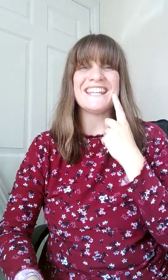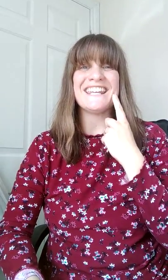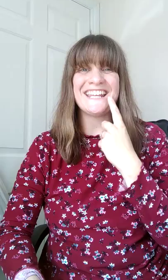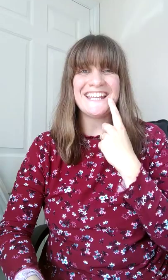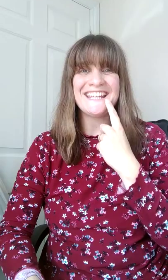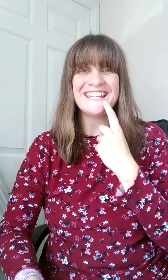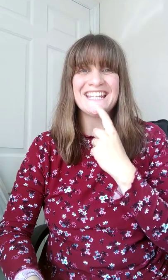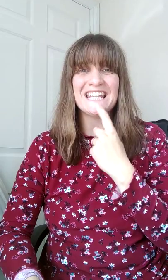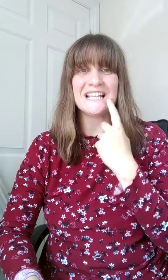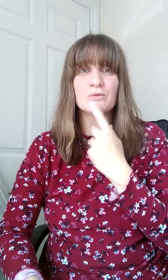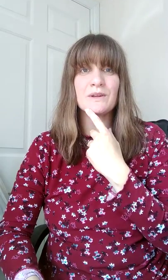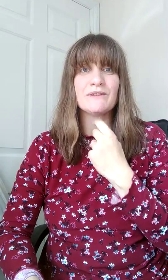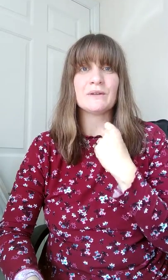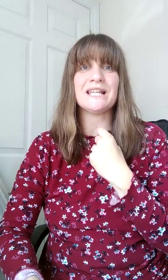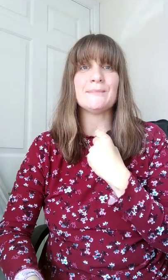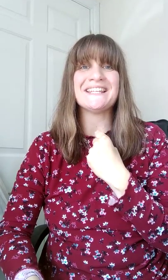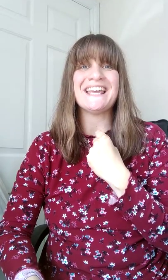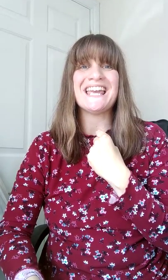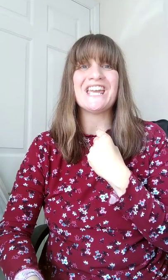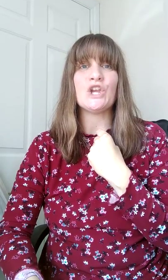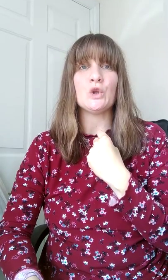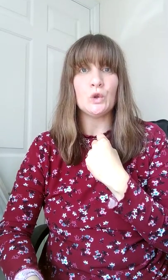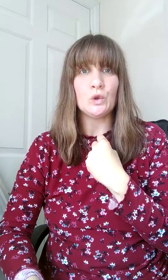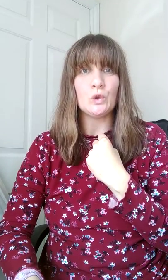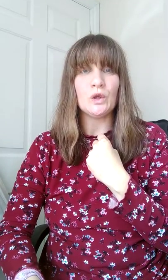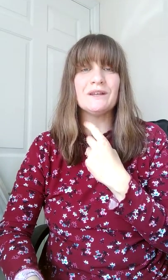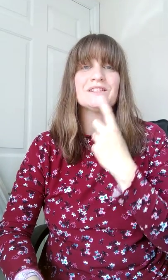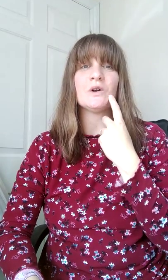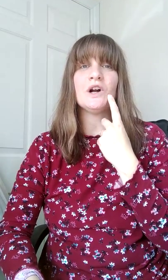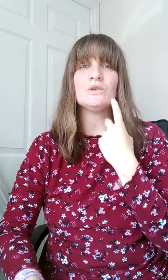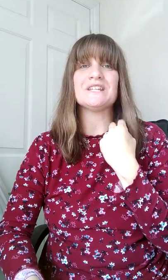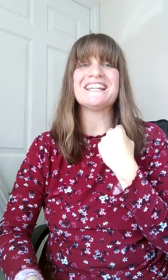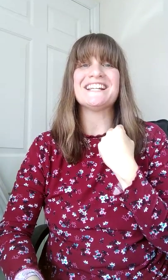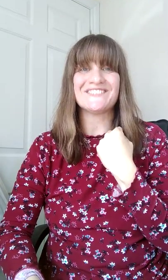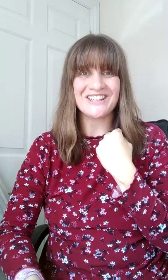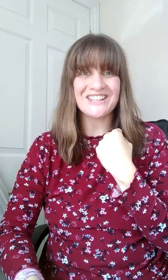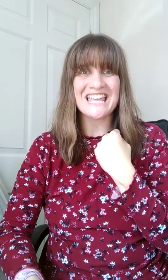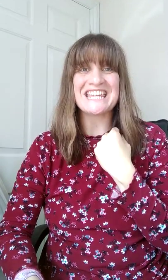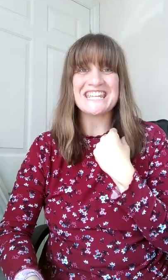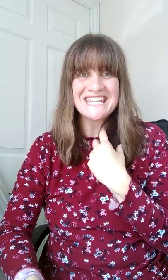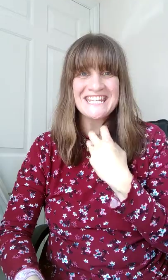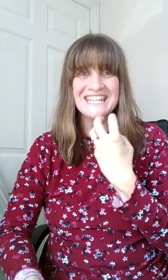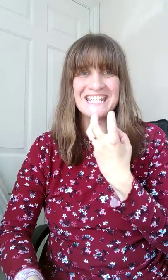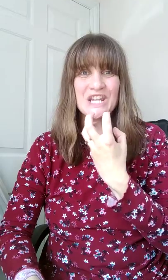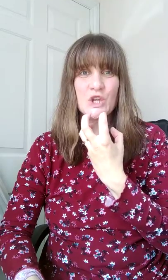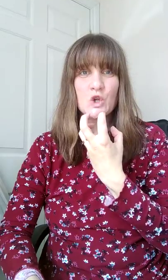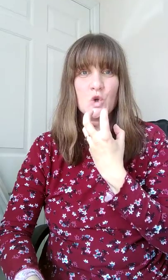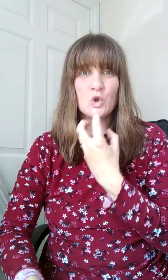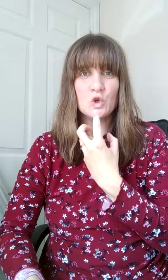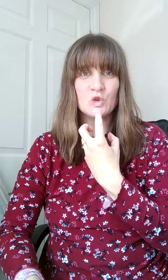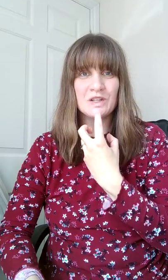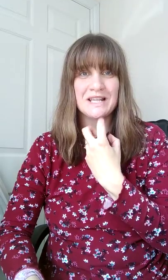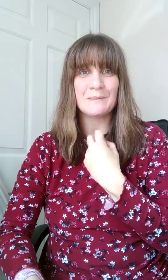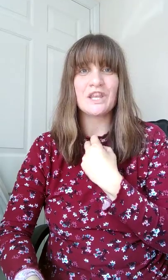an E in English but with rounded lips. U. So hold your mouth. I. Just around your lips.